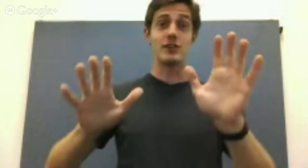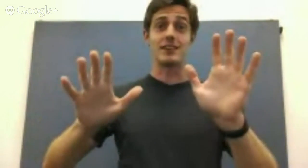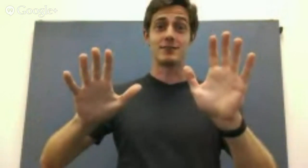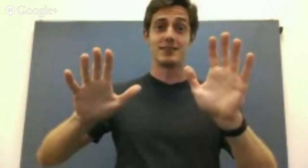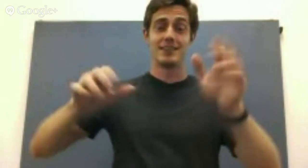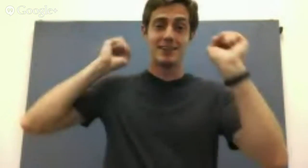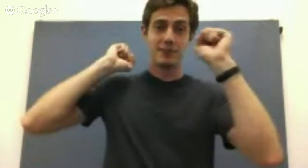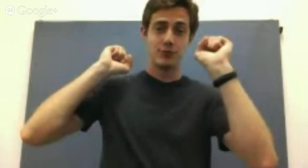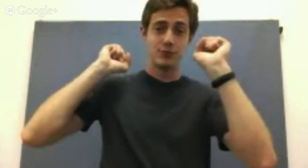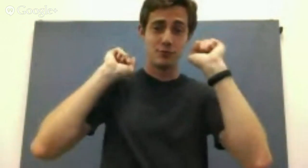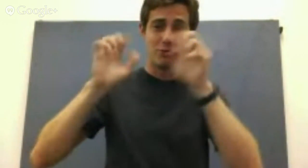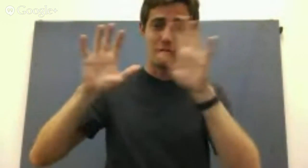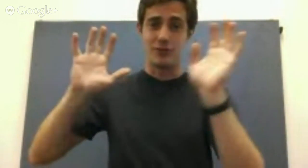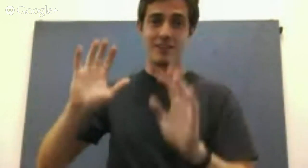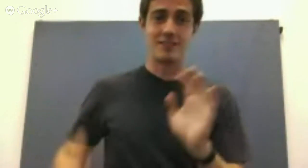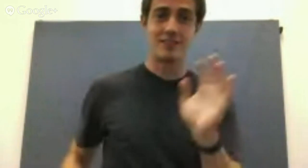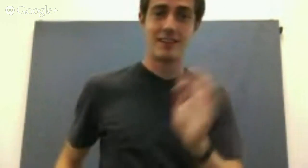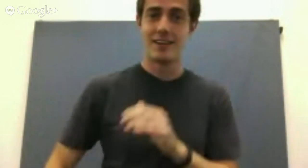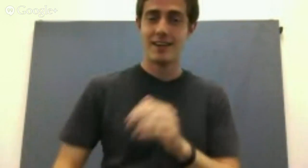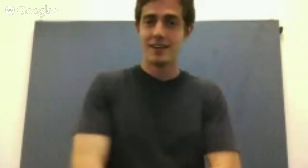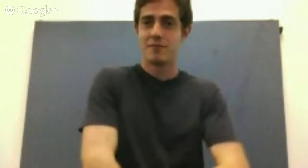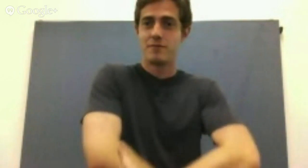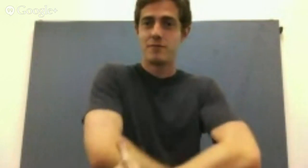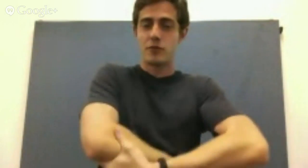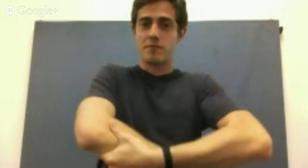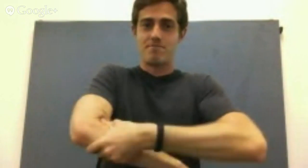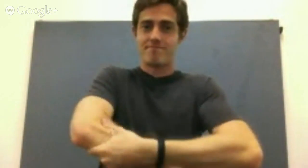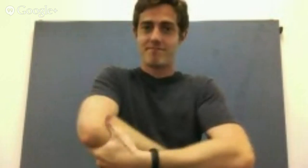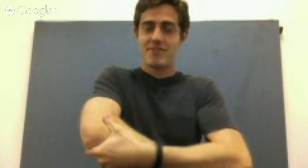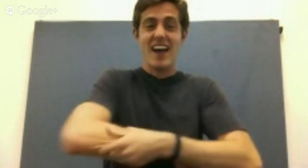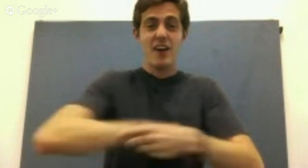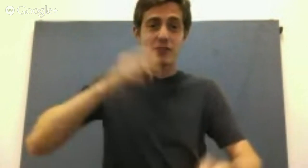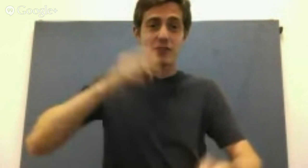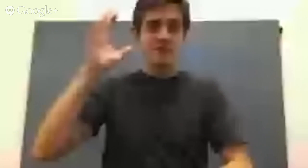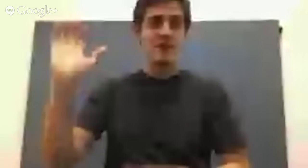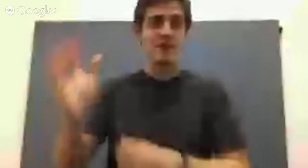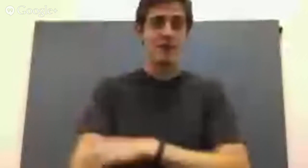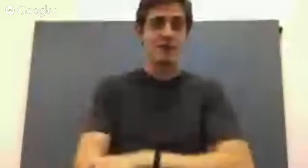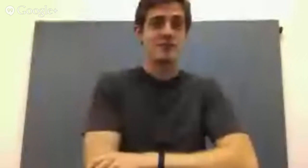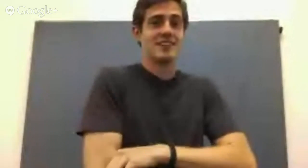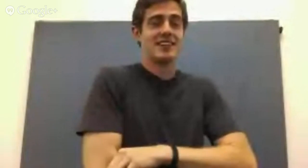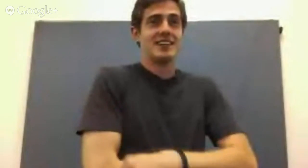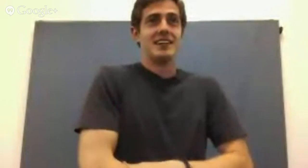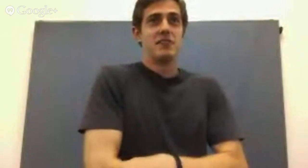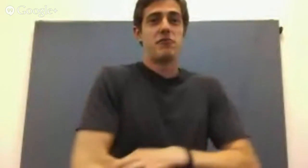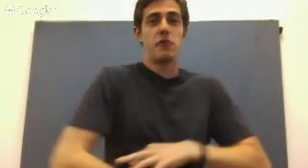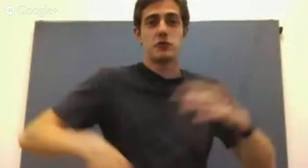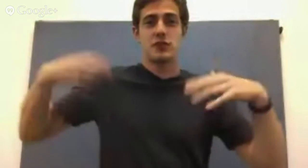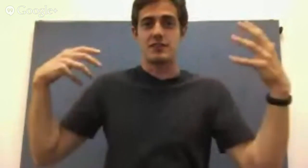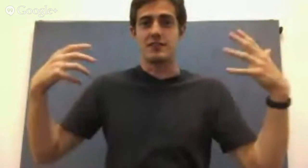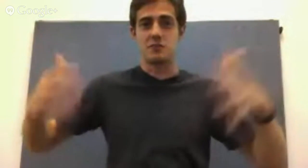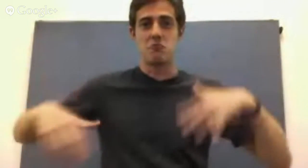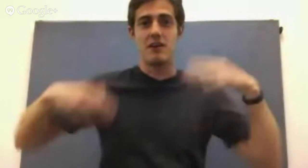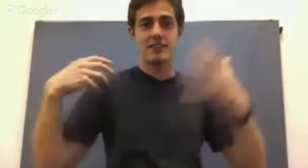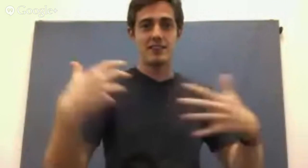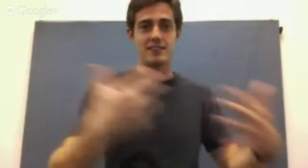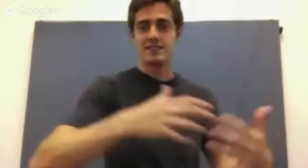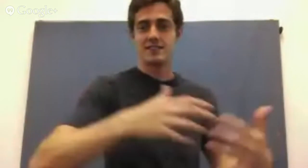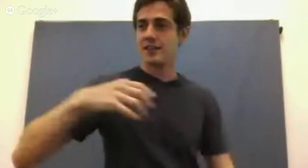bullshit. It's just bullshit. For thousands of years, folk songs and melodies